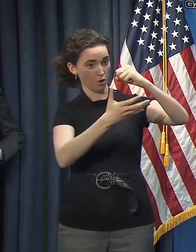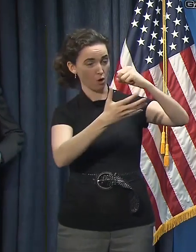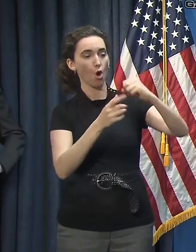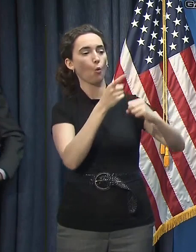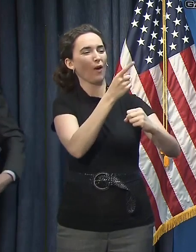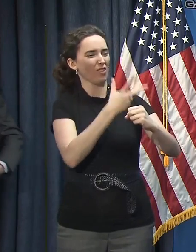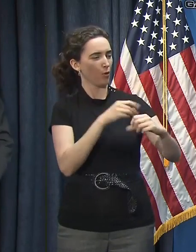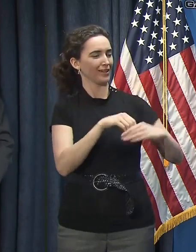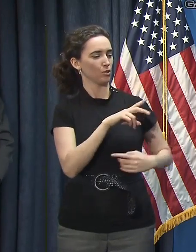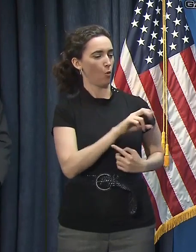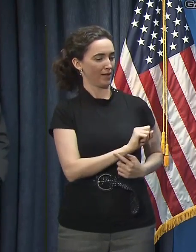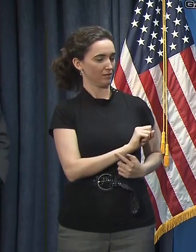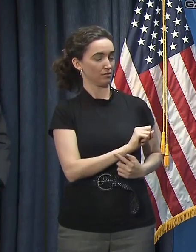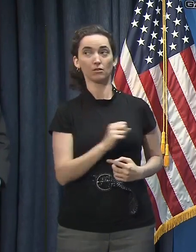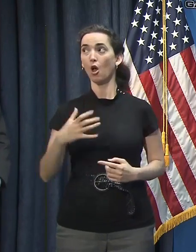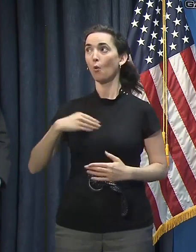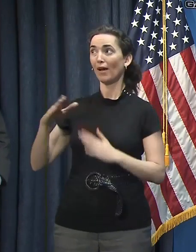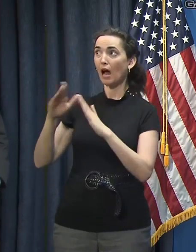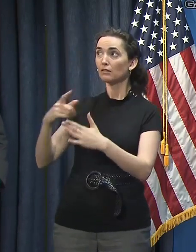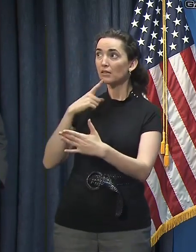closer to a vaccine?